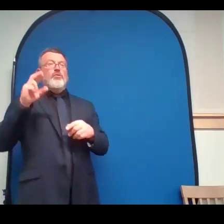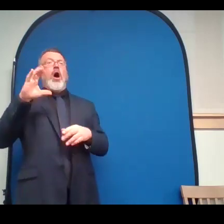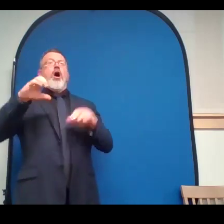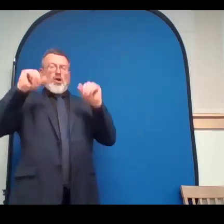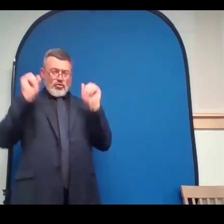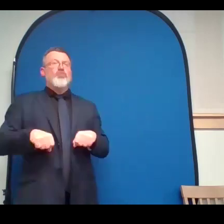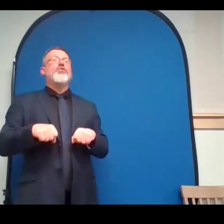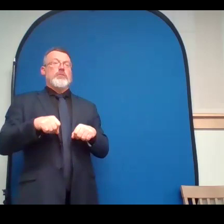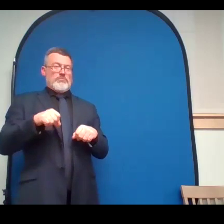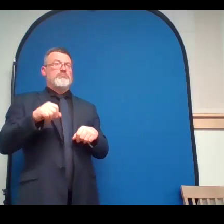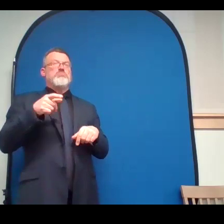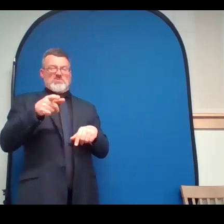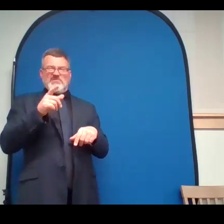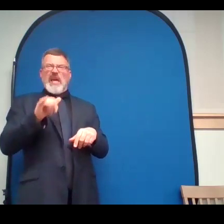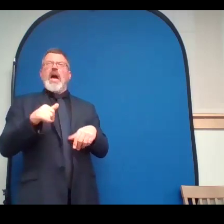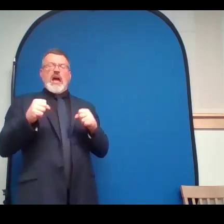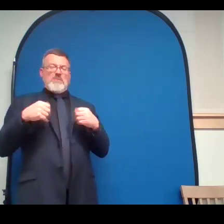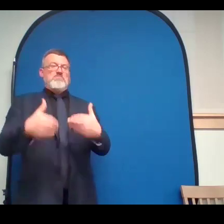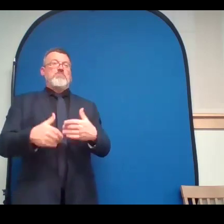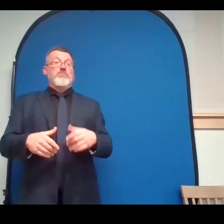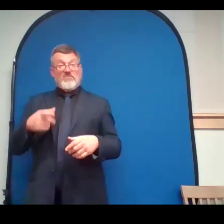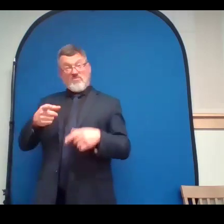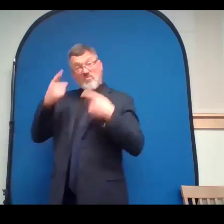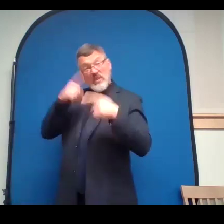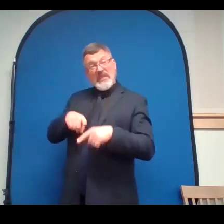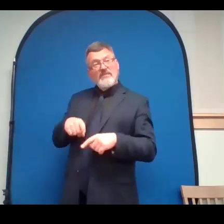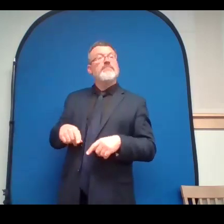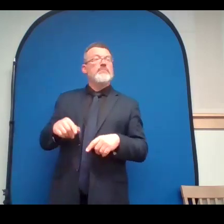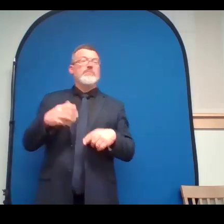It made sense to err on the side of caution? Yes.